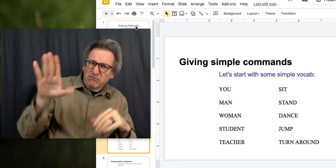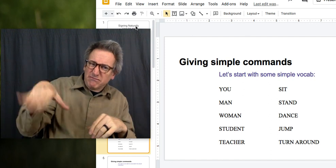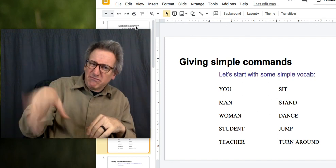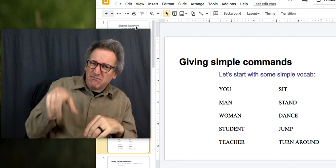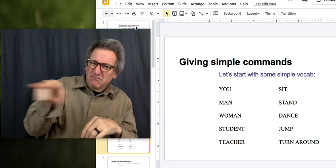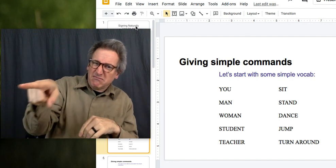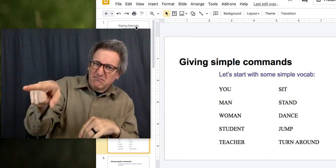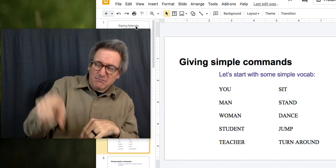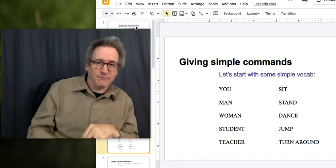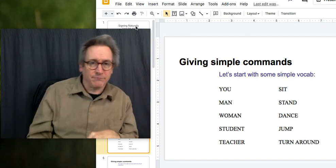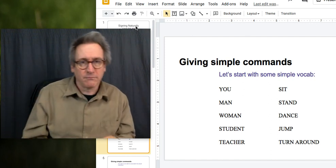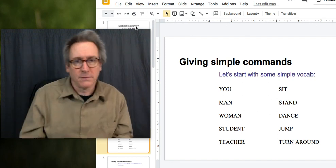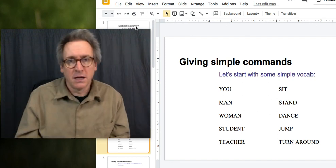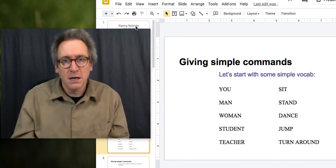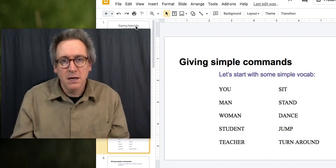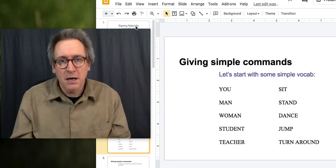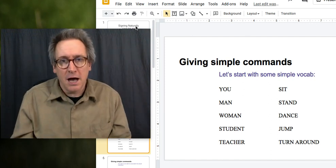teacher.